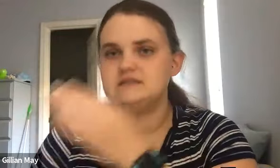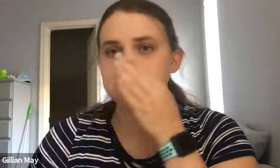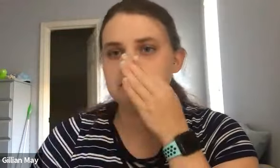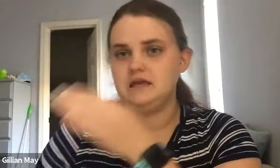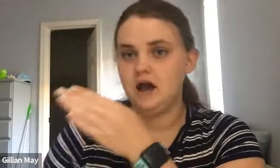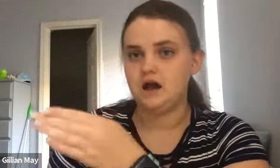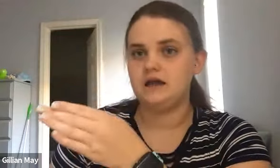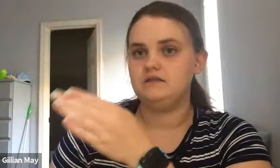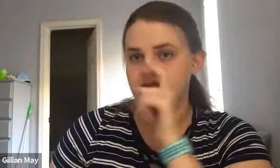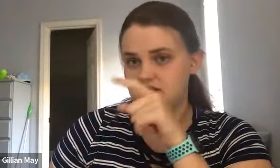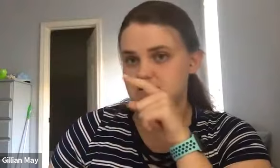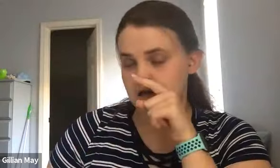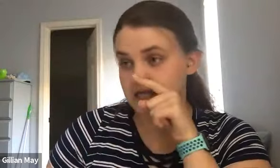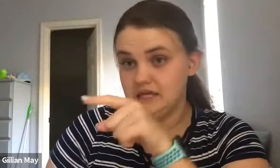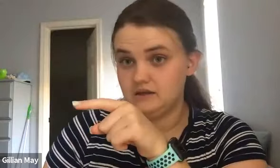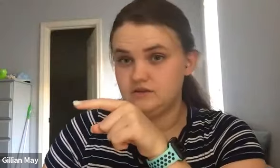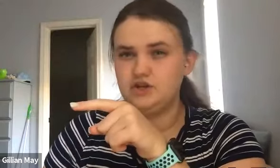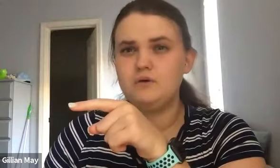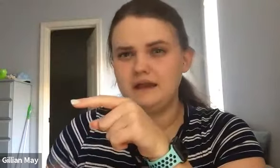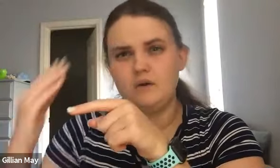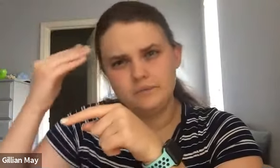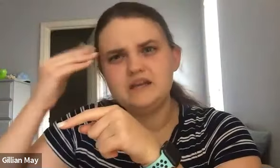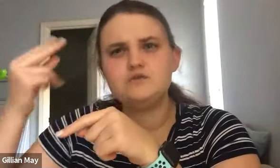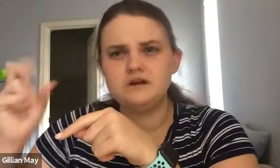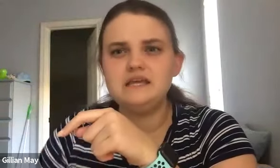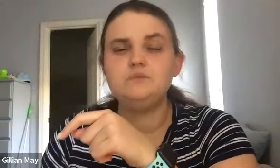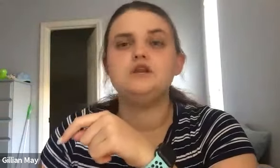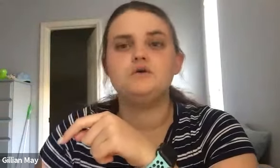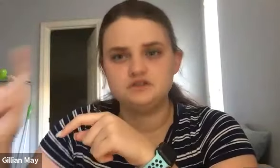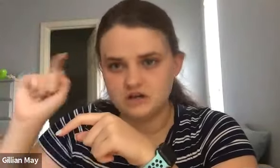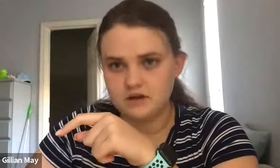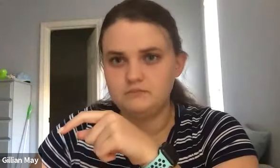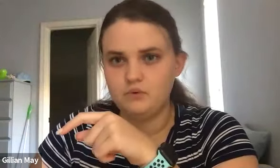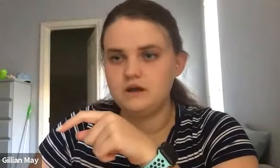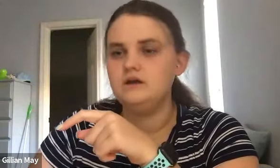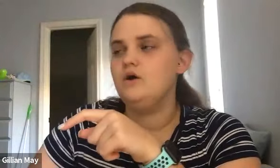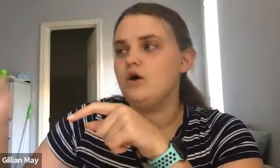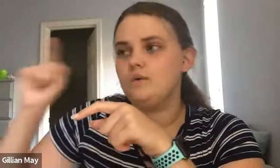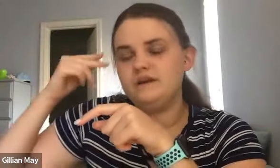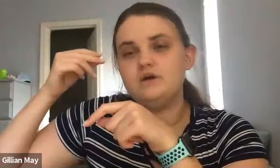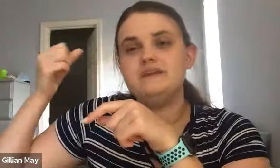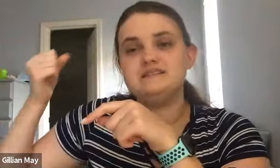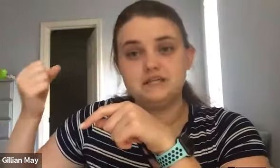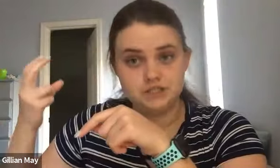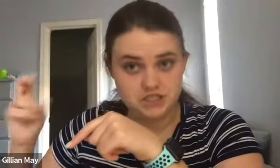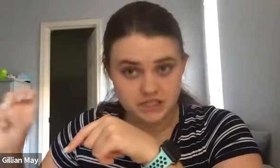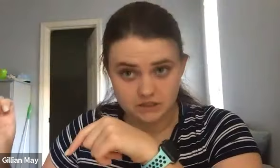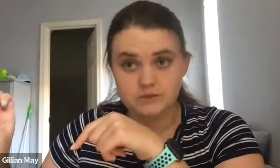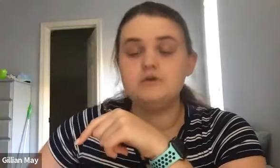this guy, like this, a he. You know, like how when we hear the word he, we know they're talking about a boy. Or when we know when they say she, we know they're